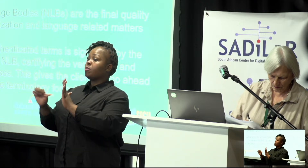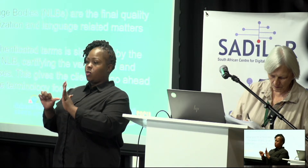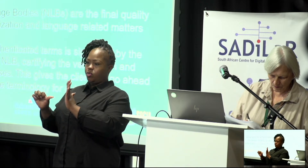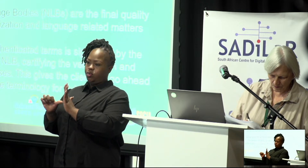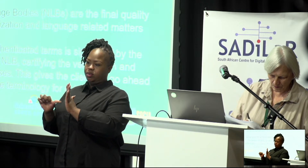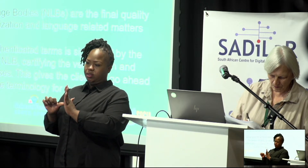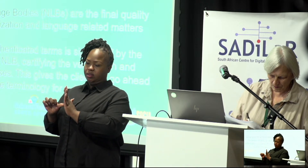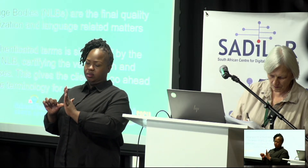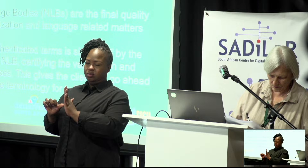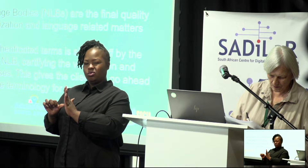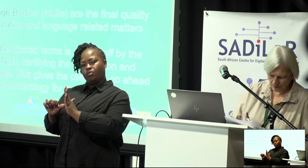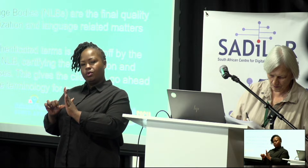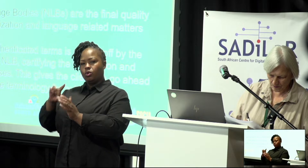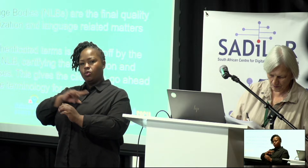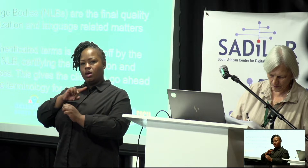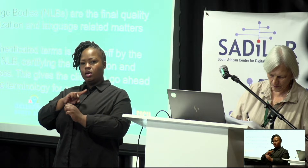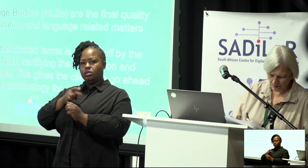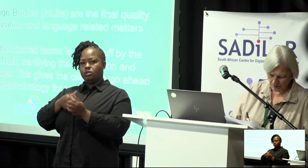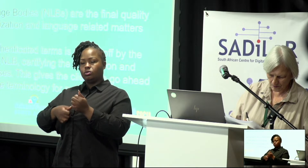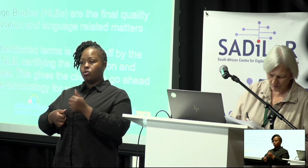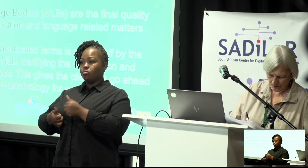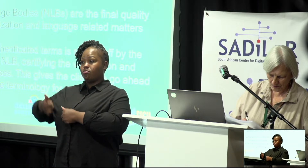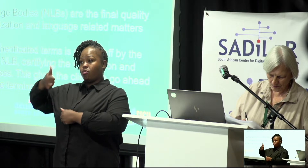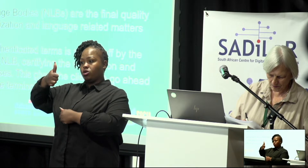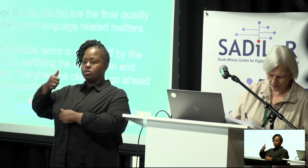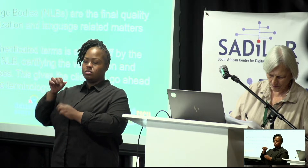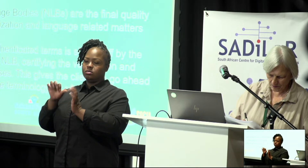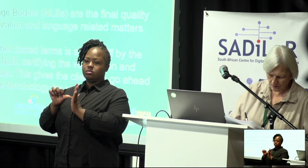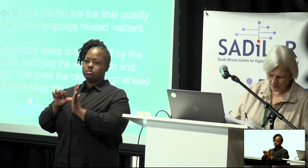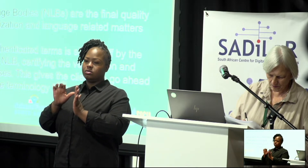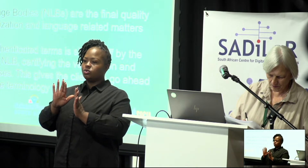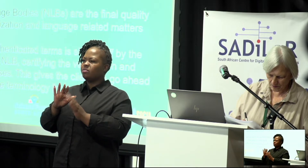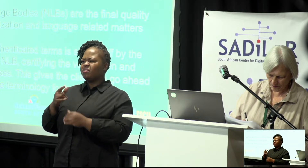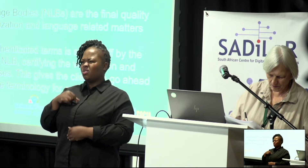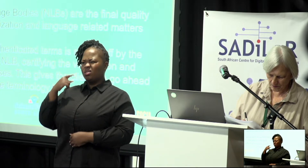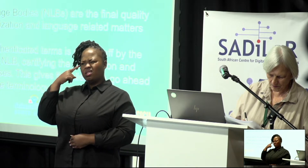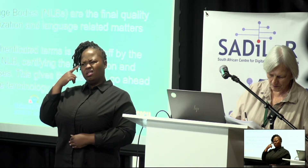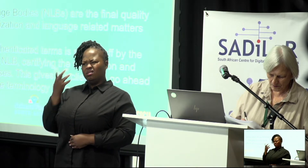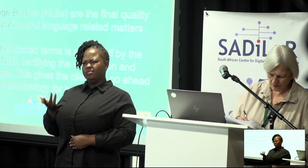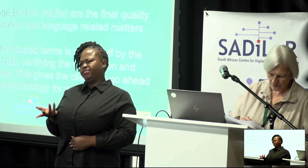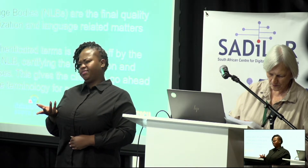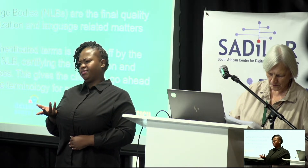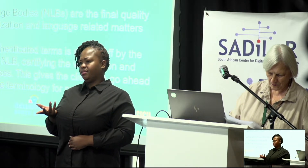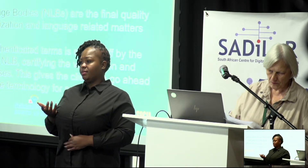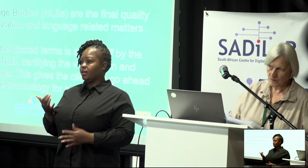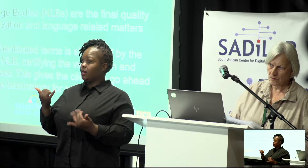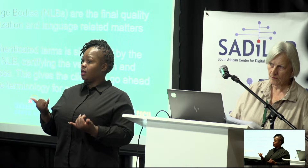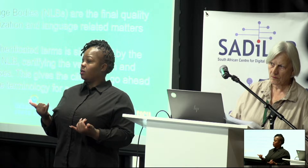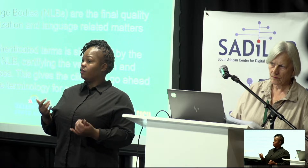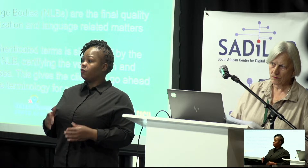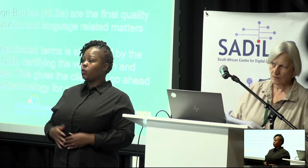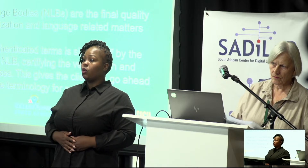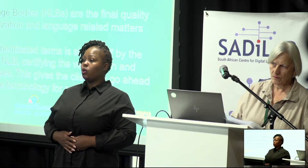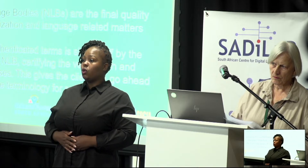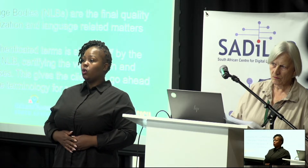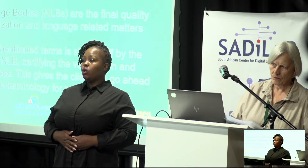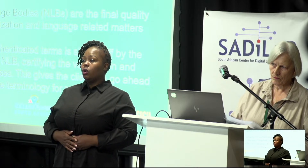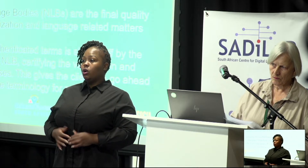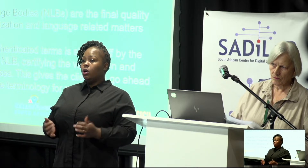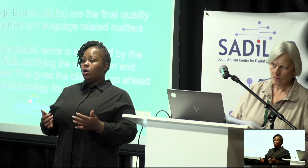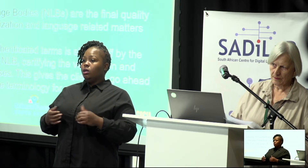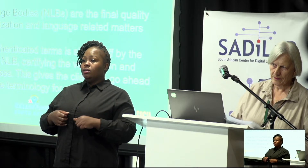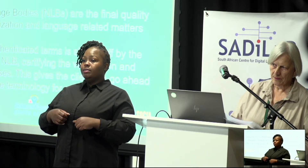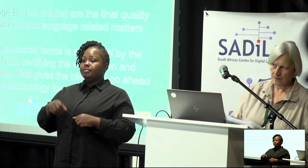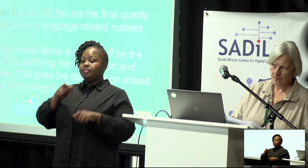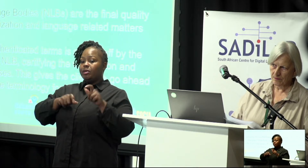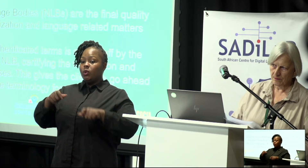that. It's one of the pillars. And I do not think that we are going to develop a literate and skilled